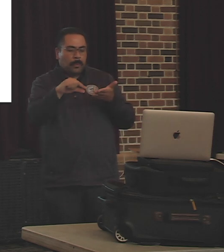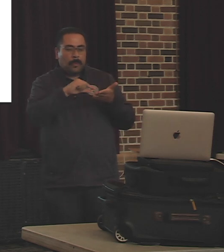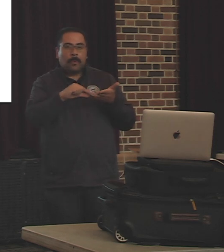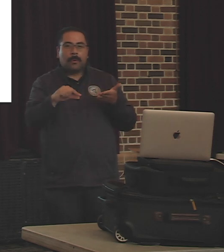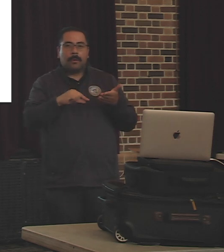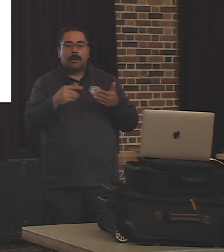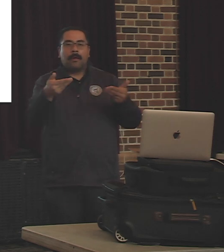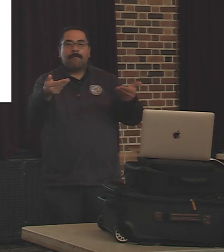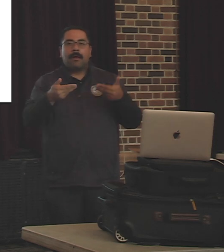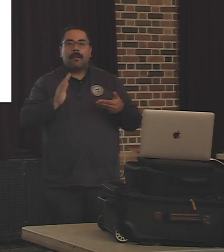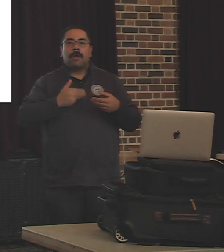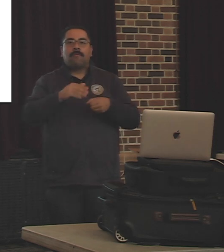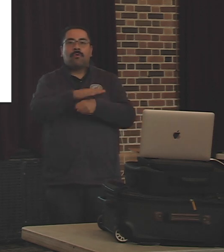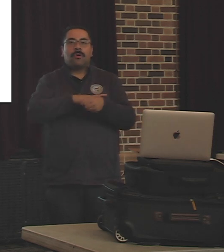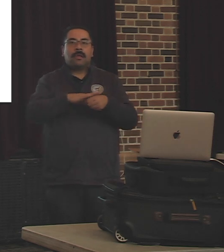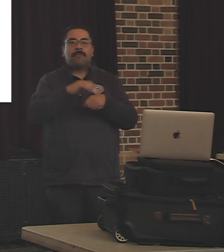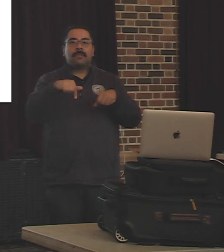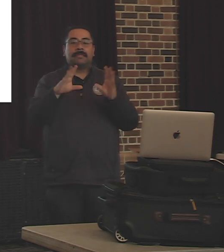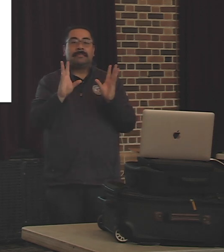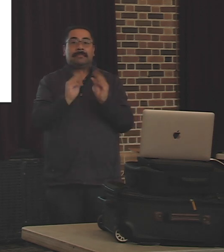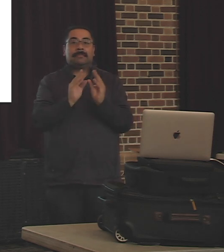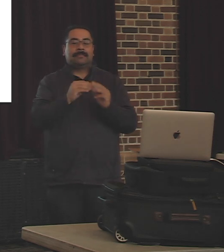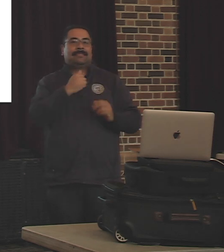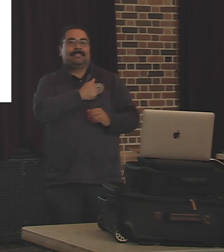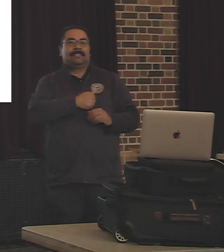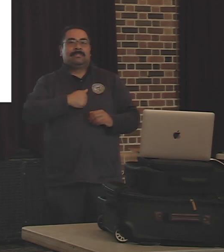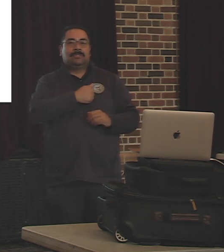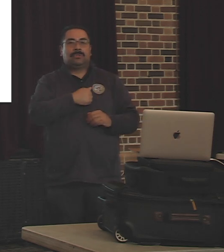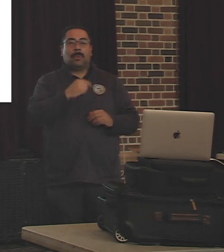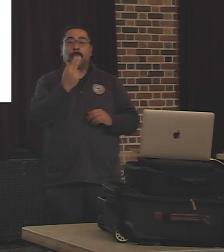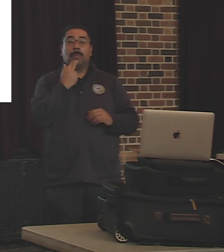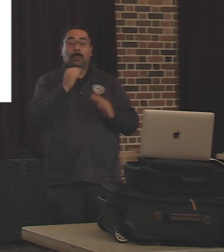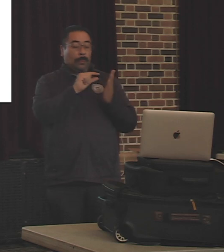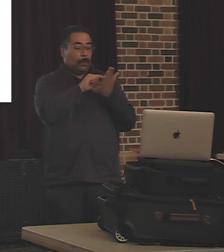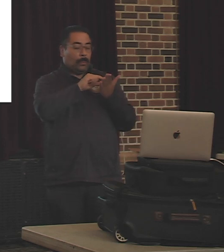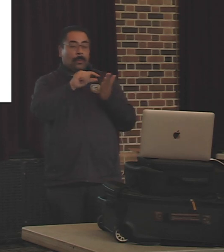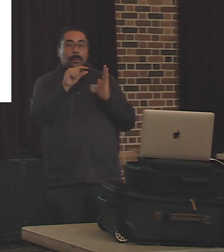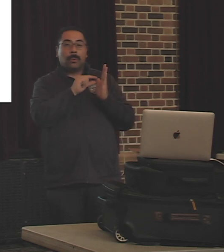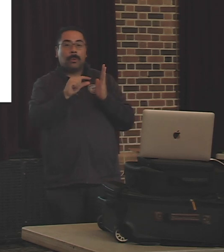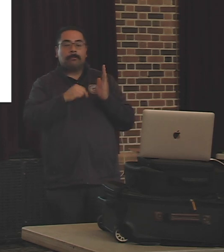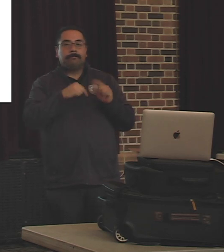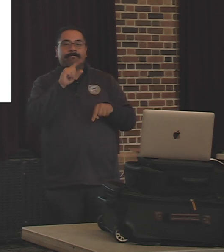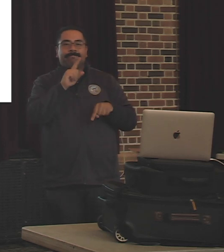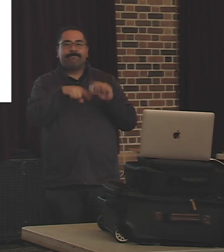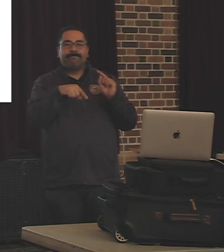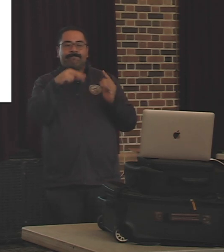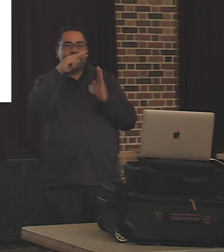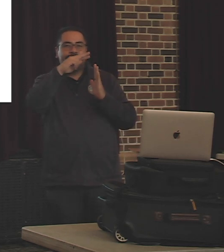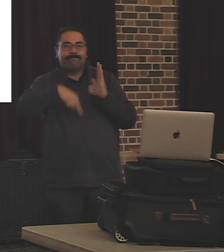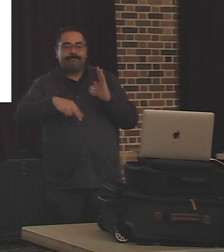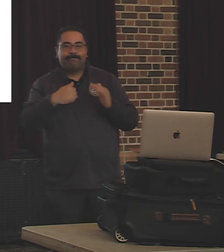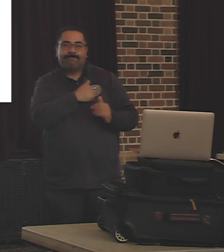our neighborhood for this meeting. I'm sorry, the script writing is really small, so I can't really see it.